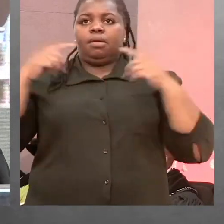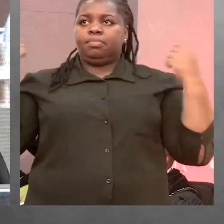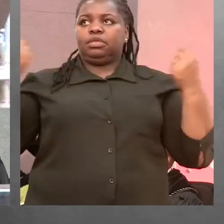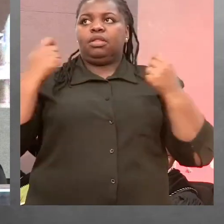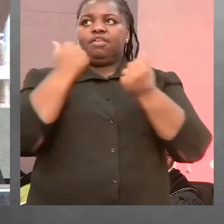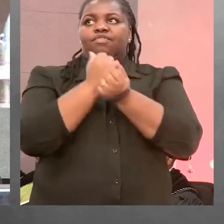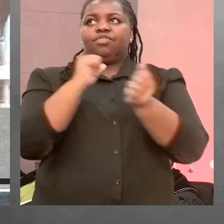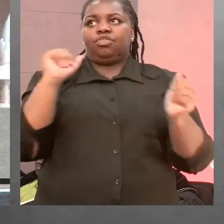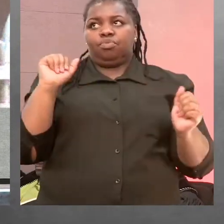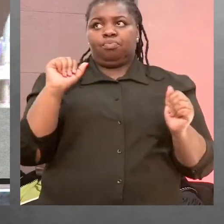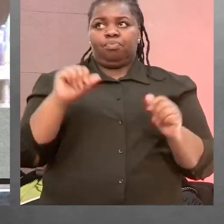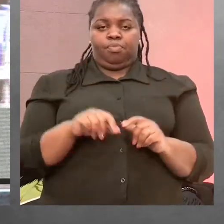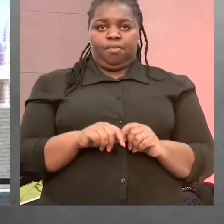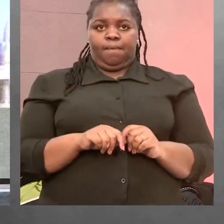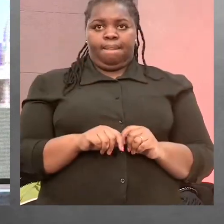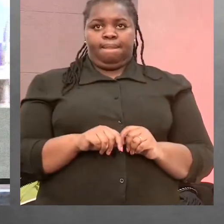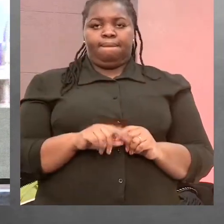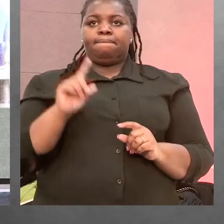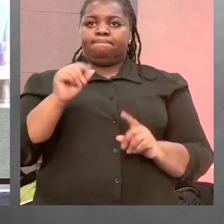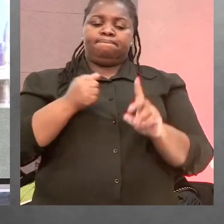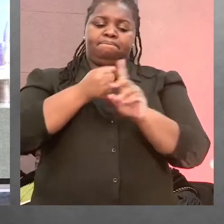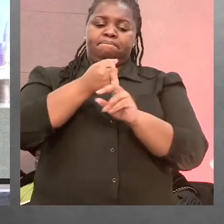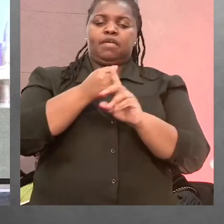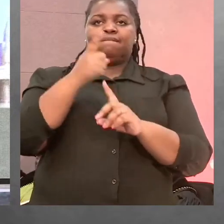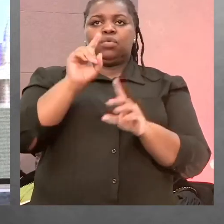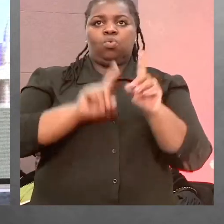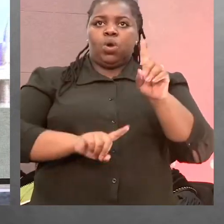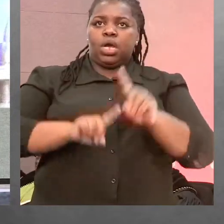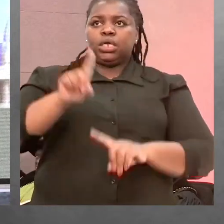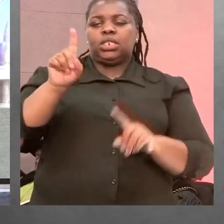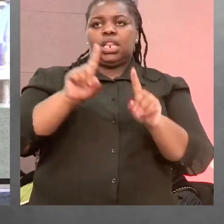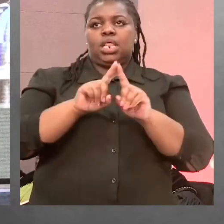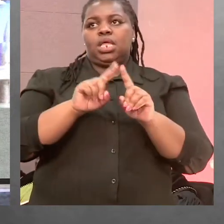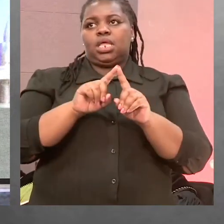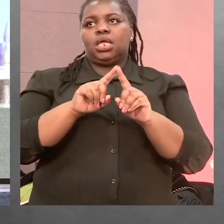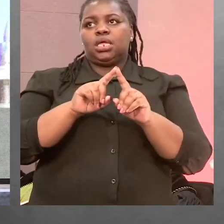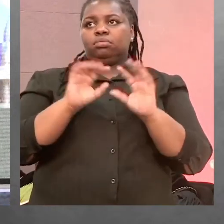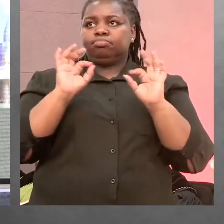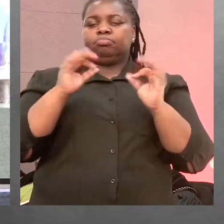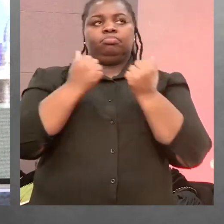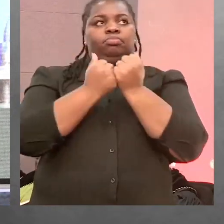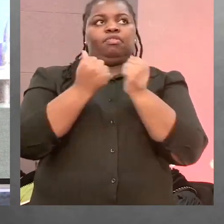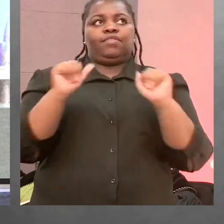of thought rich in pursuit of excellence and academic freedom.